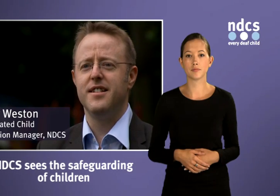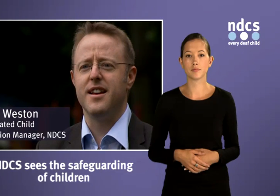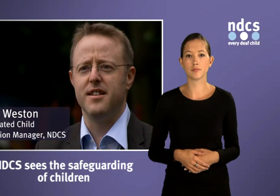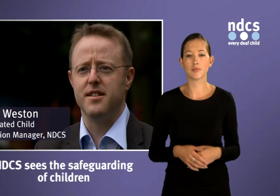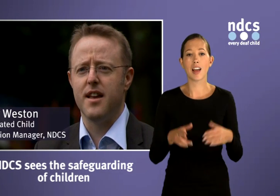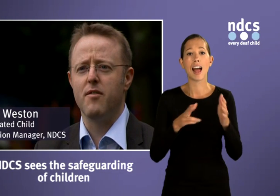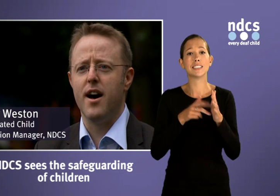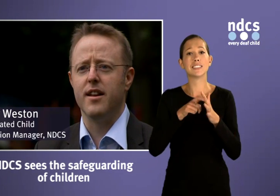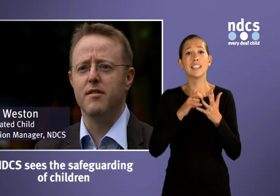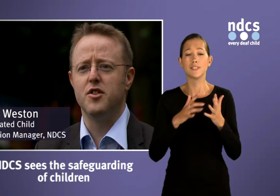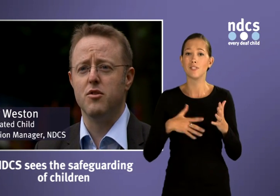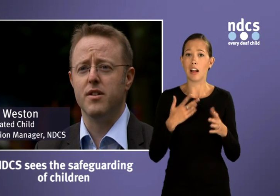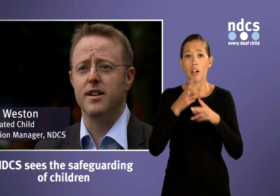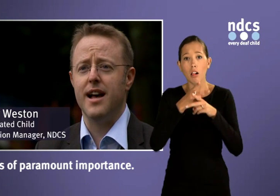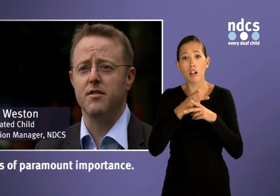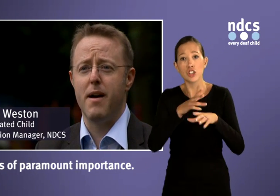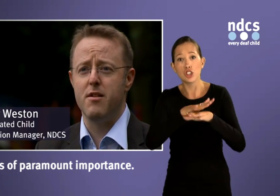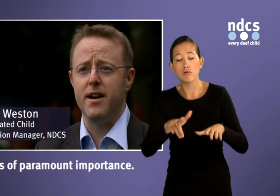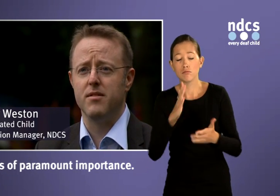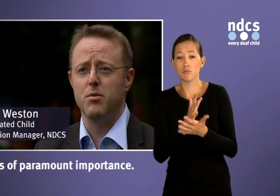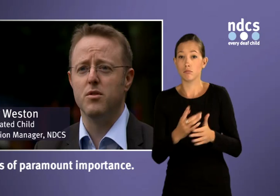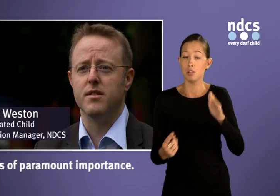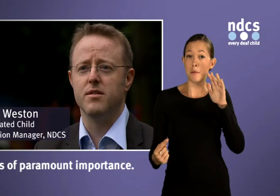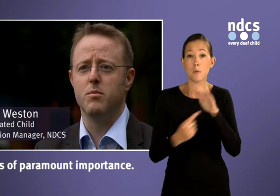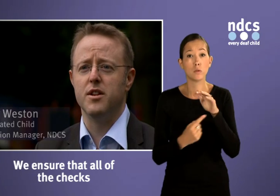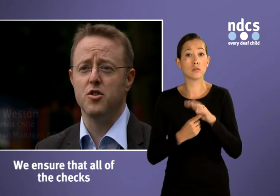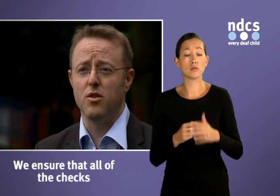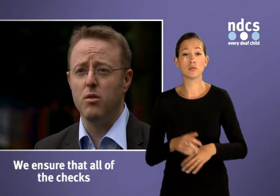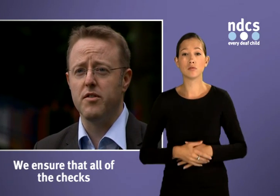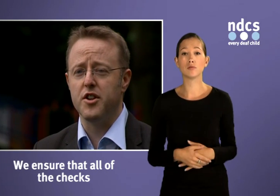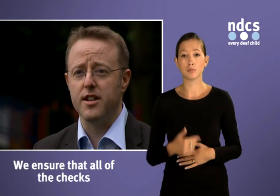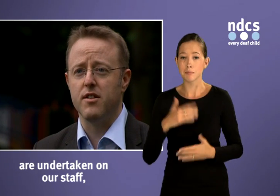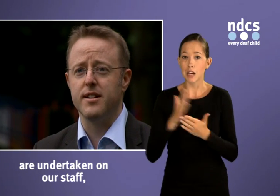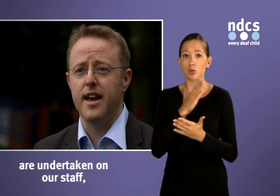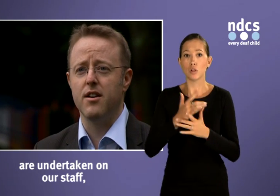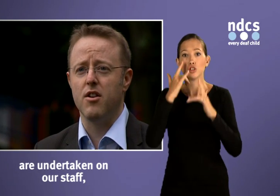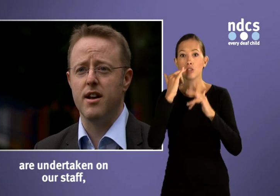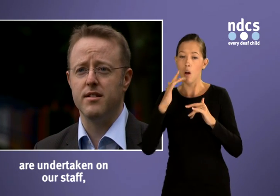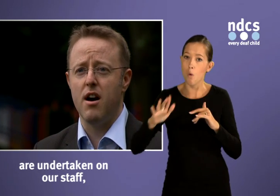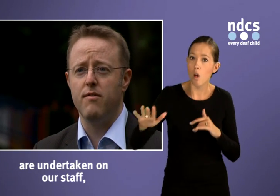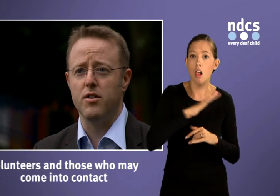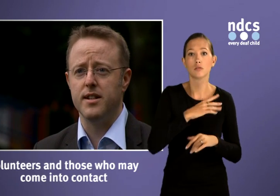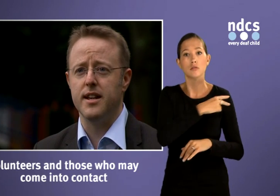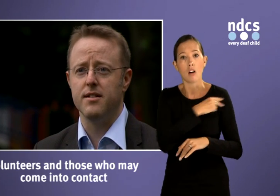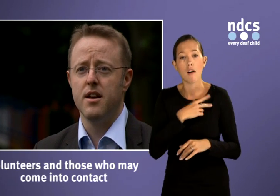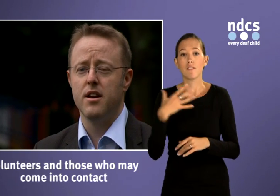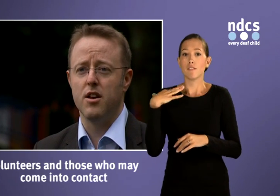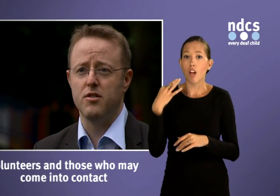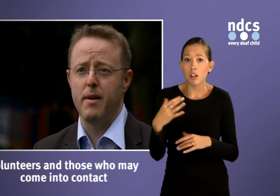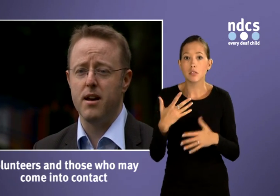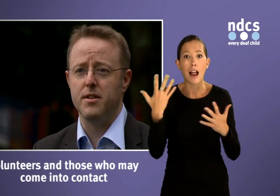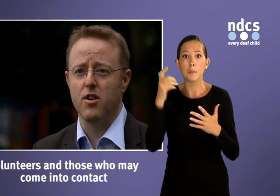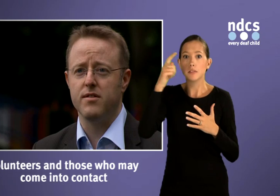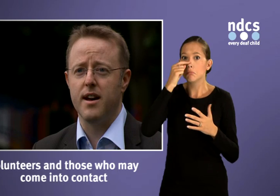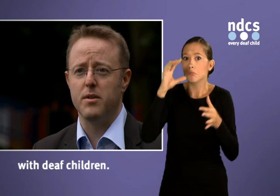The NDCS sees the safeguarding of children as of paramount importance. We ensure that all of the checks are undertaken on our staff, volunteers and those